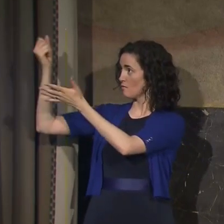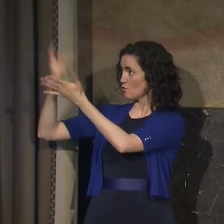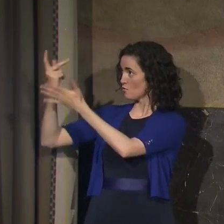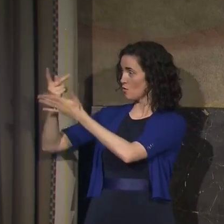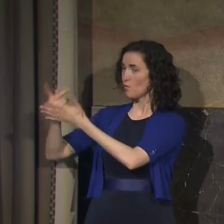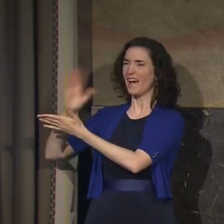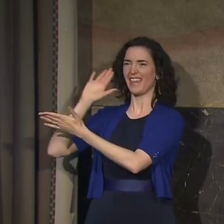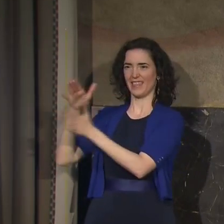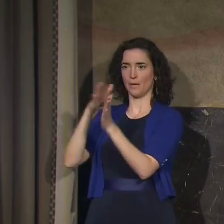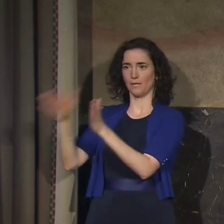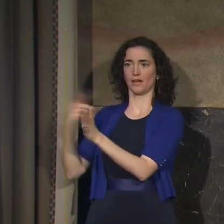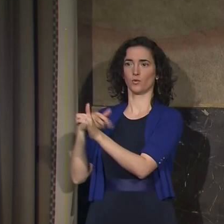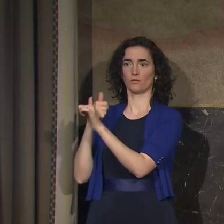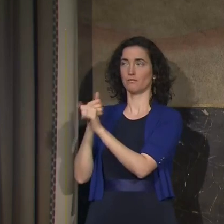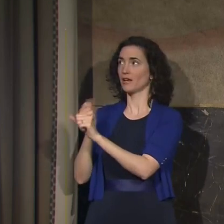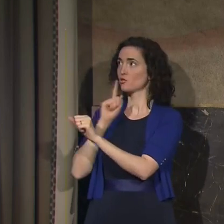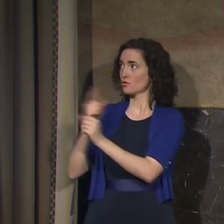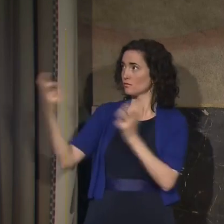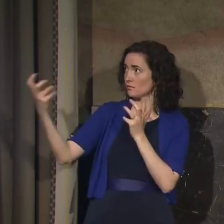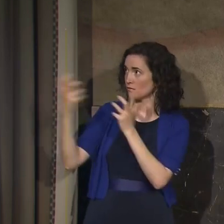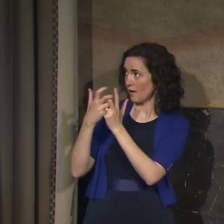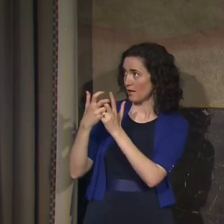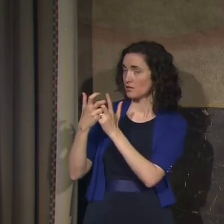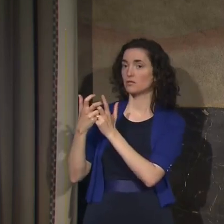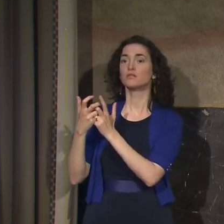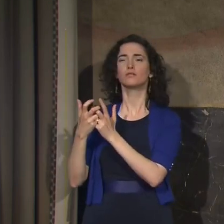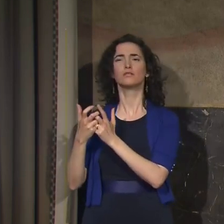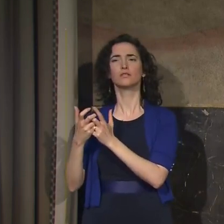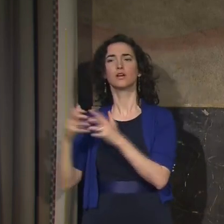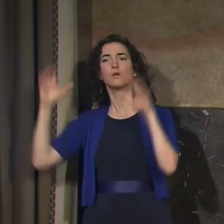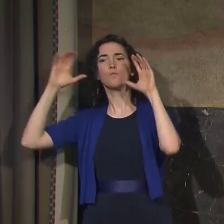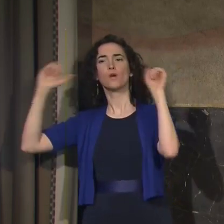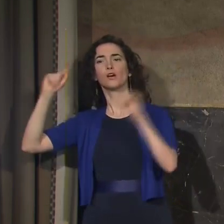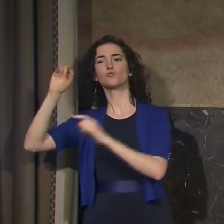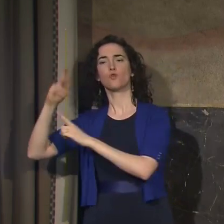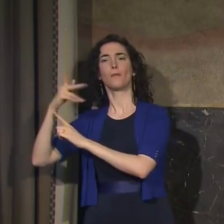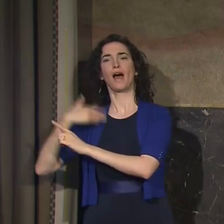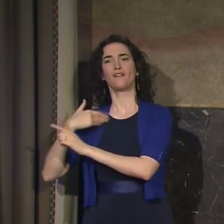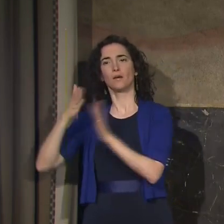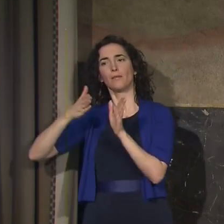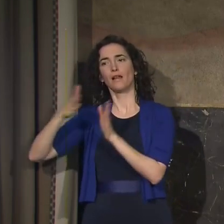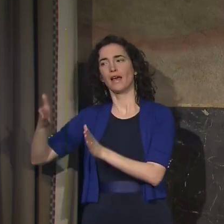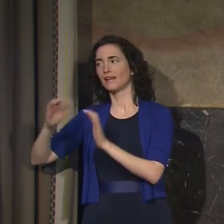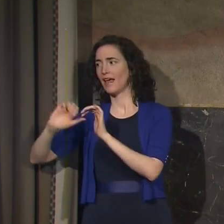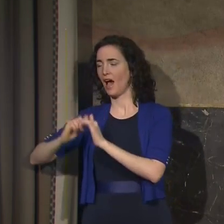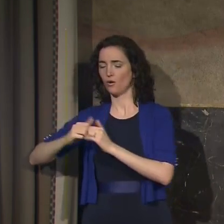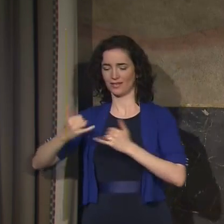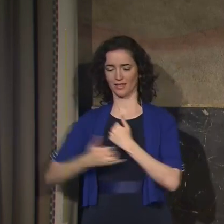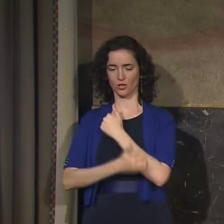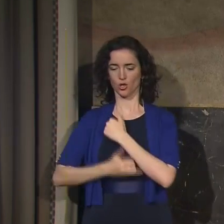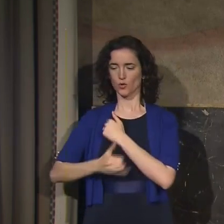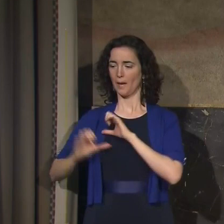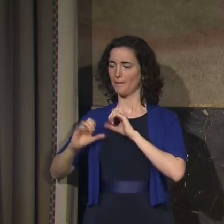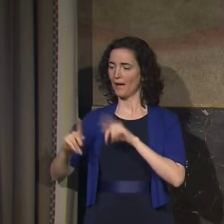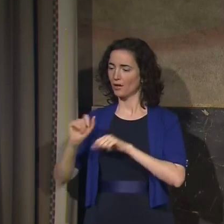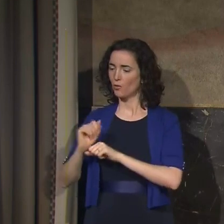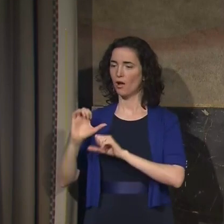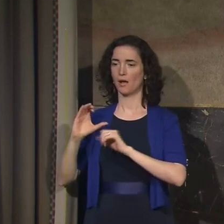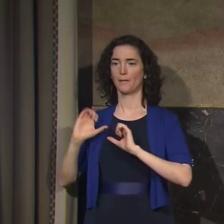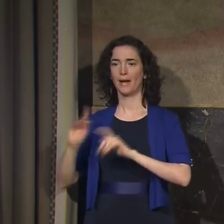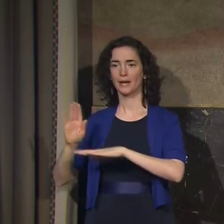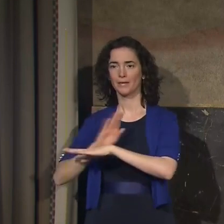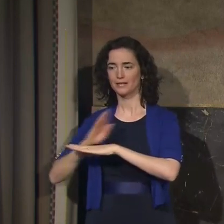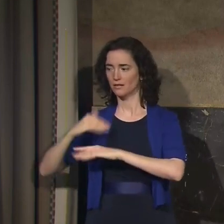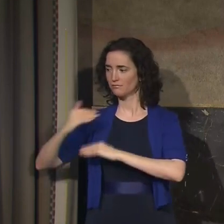phased approach to reopening the country. And I do believe that we are striking the